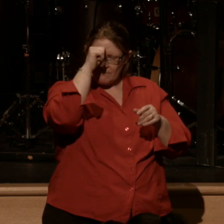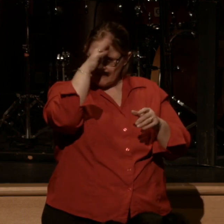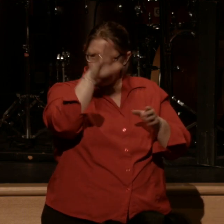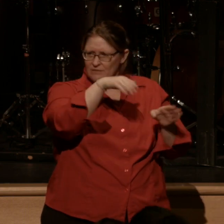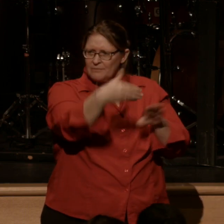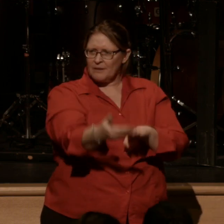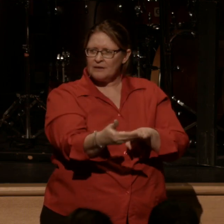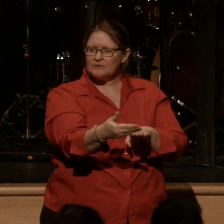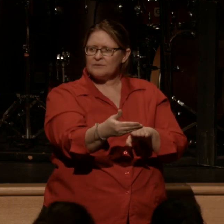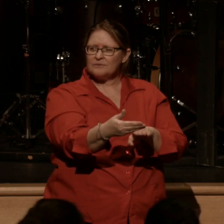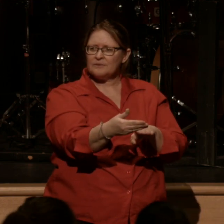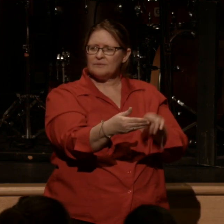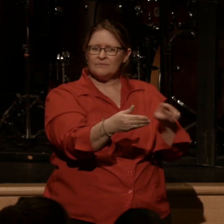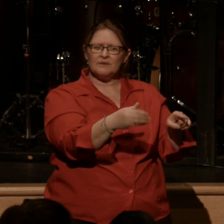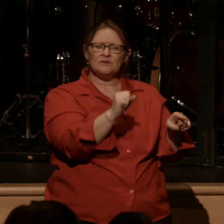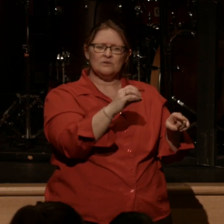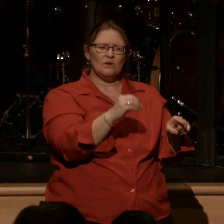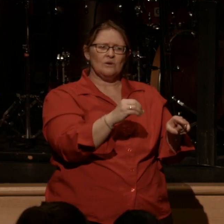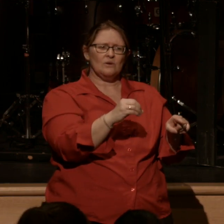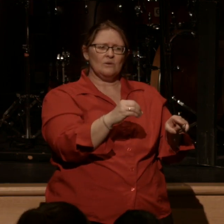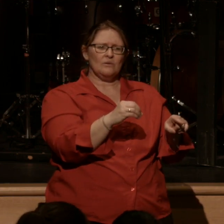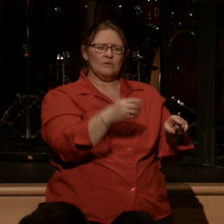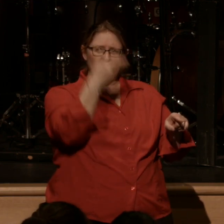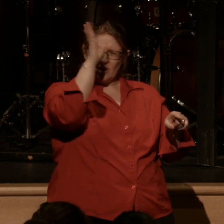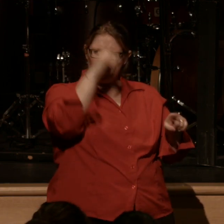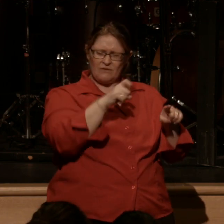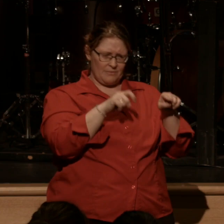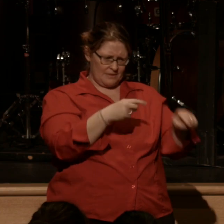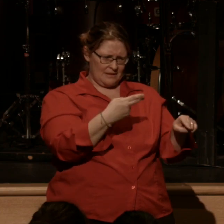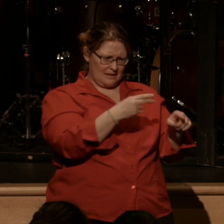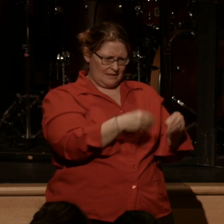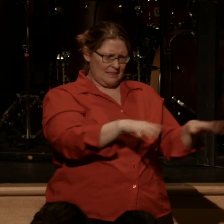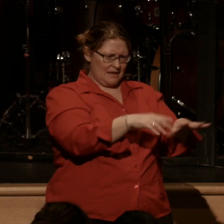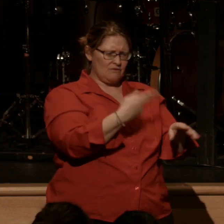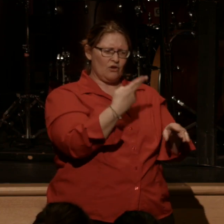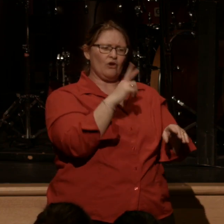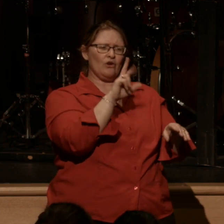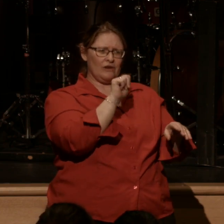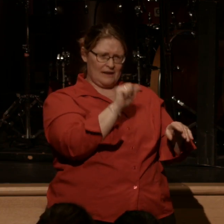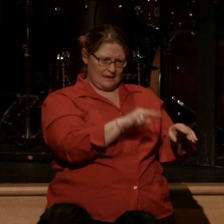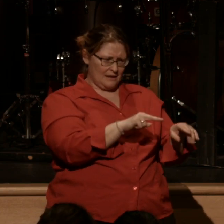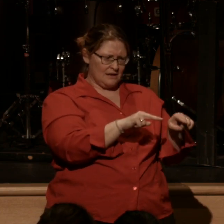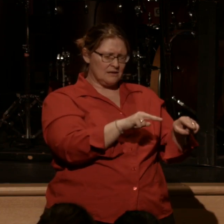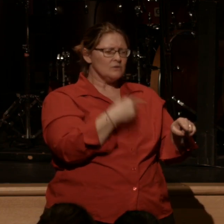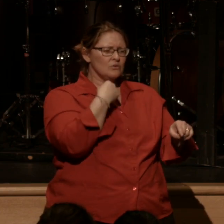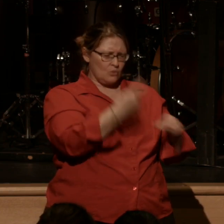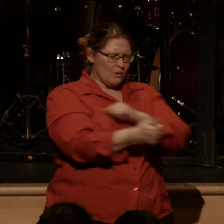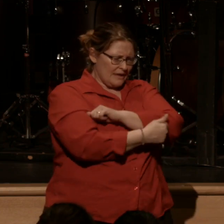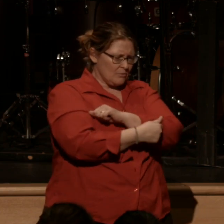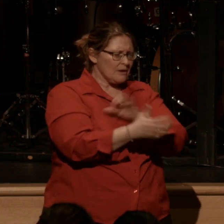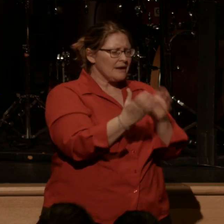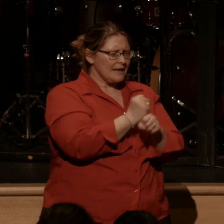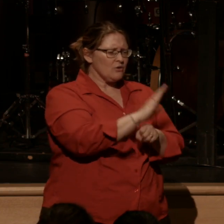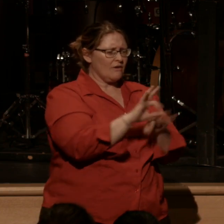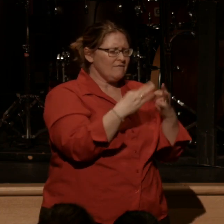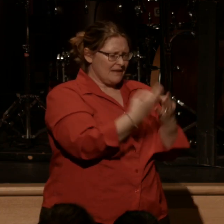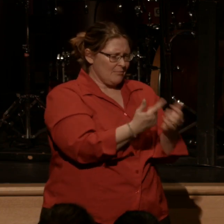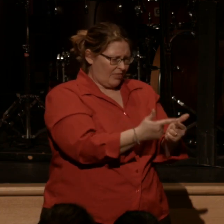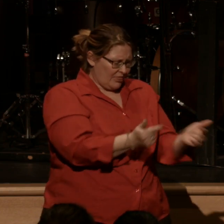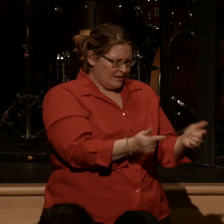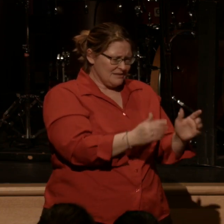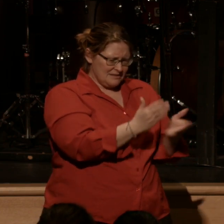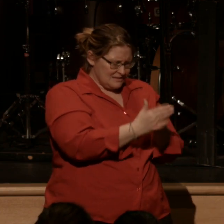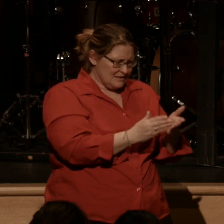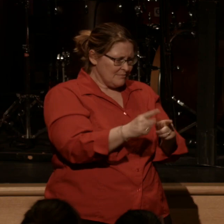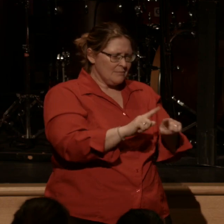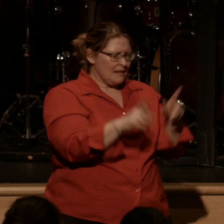away. And so God from the land of Haran calls Abraham to gather some of his family and possessions and leave the rest